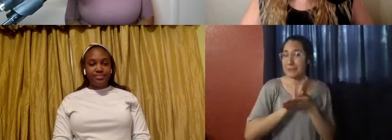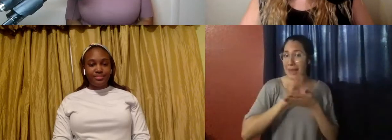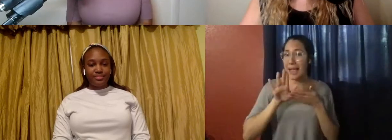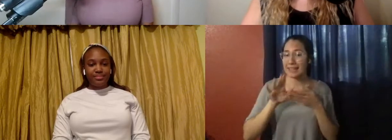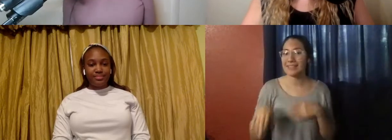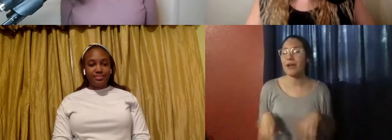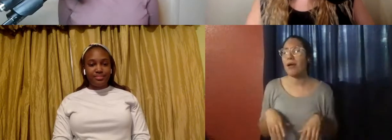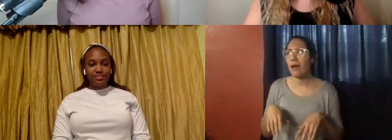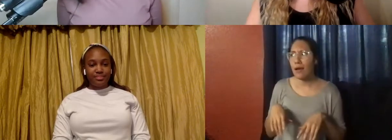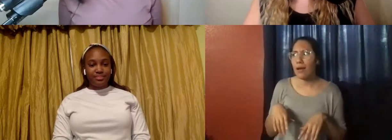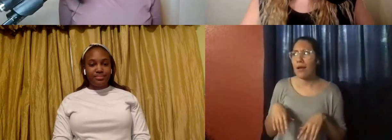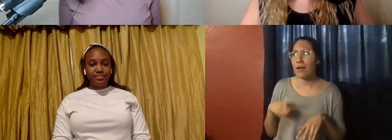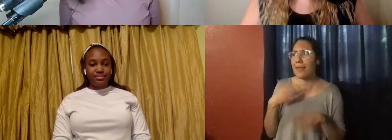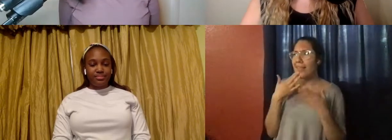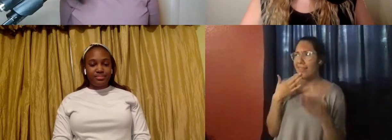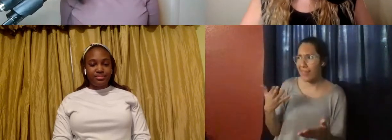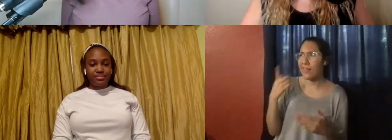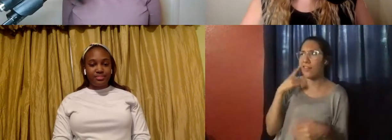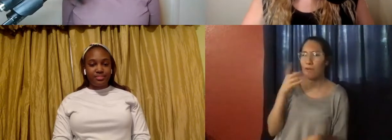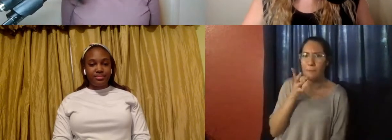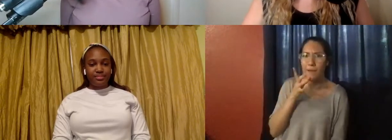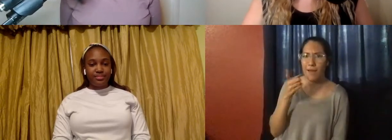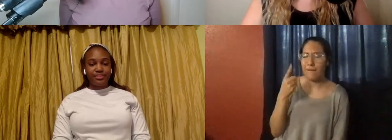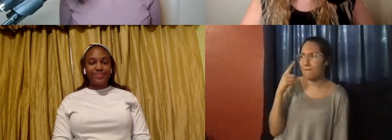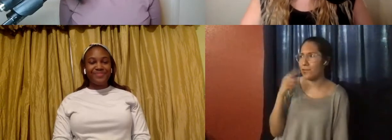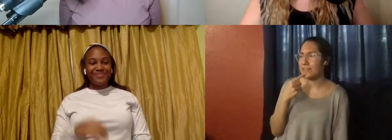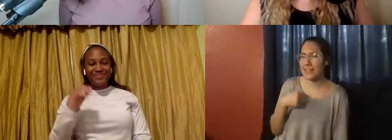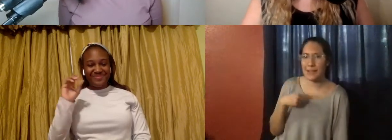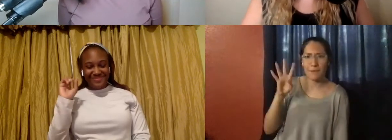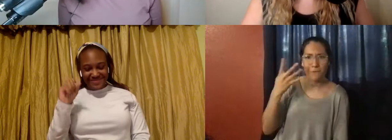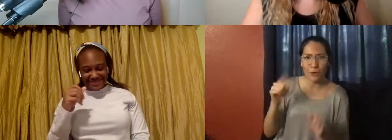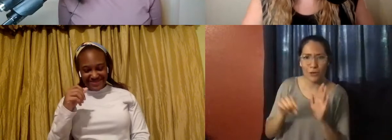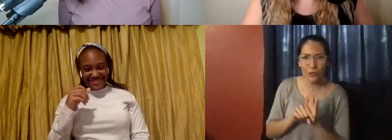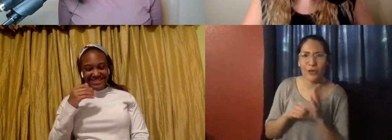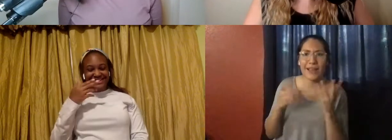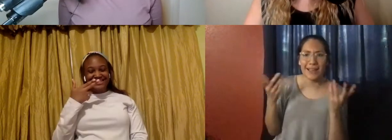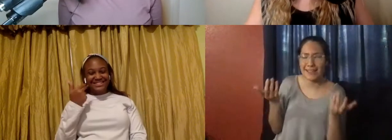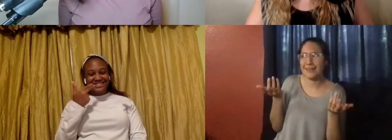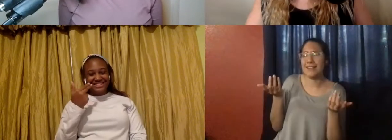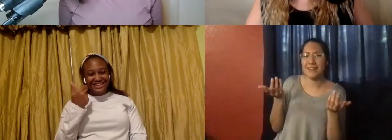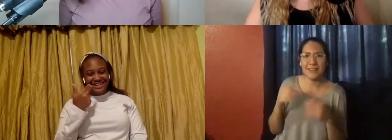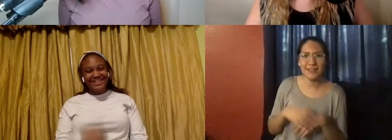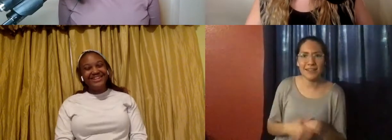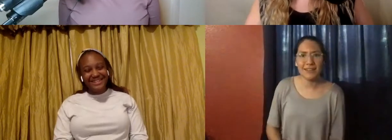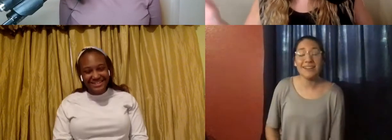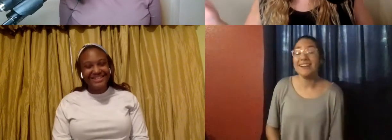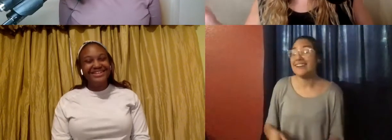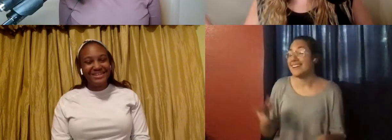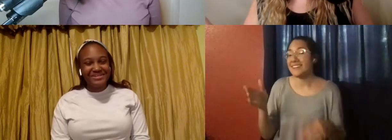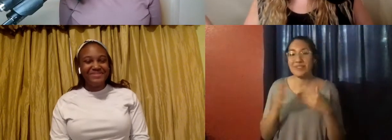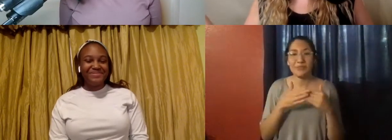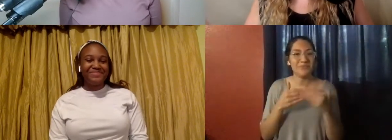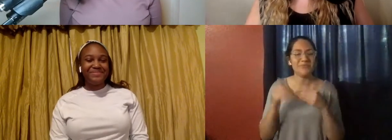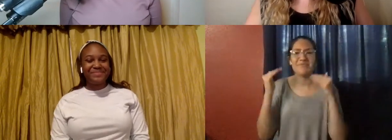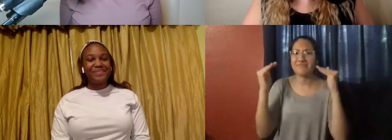be, you know, strong on my self-esteem. I appreciate that so much. So the next one, which I thought was